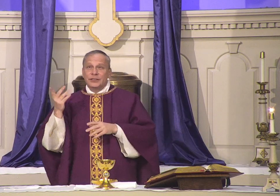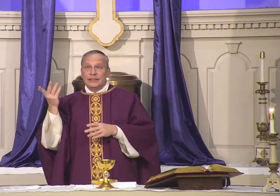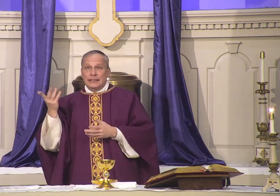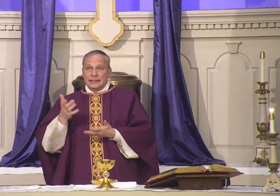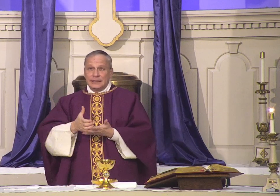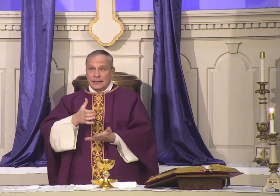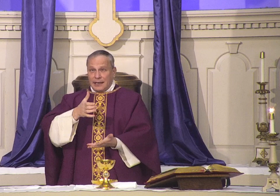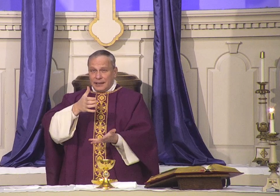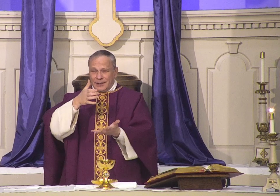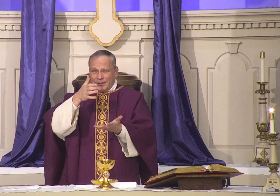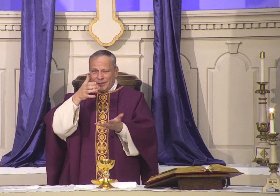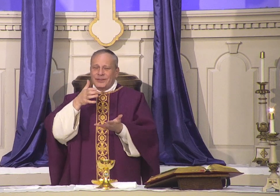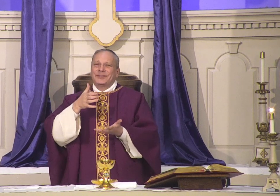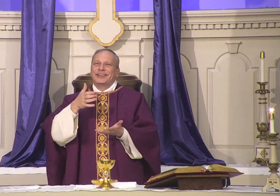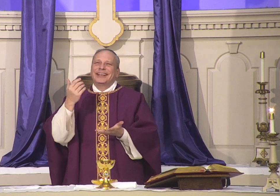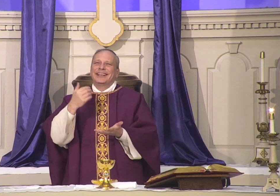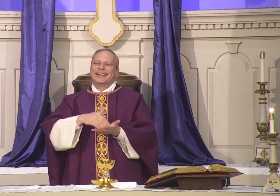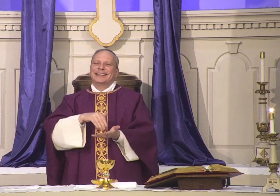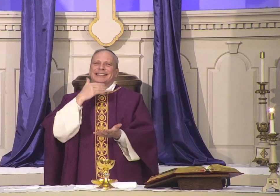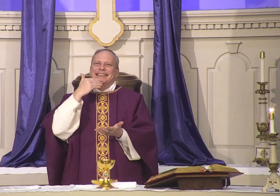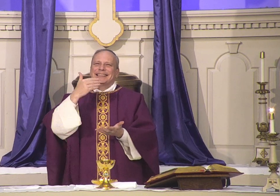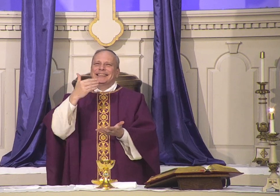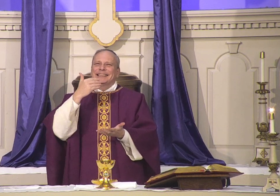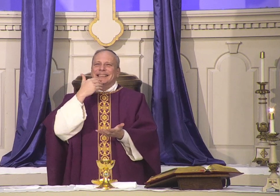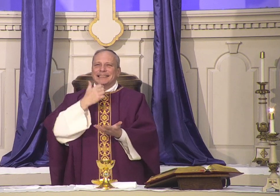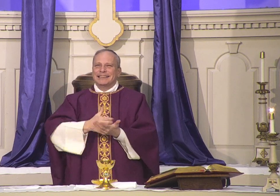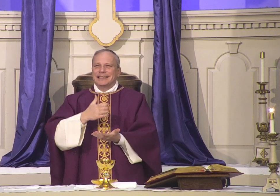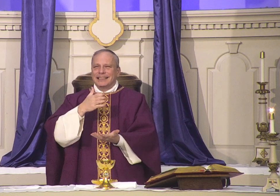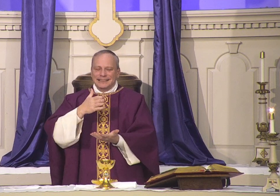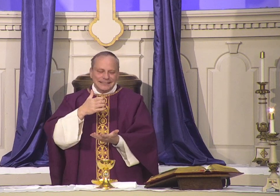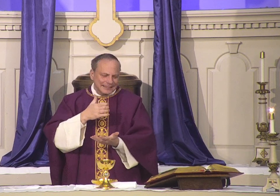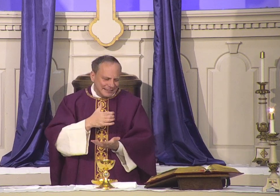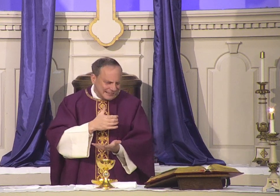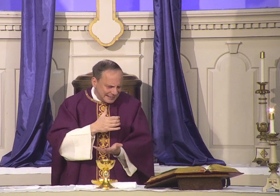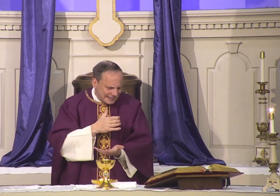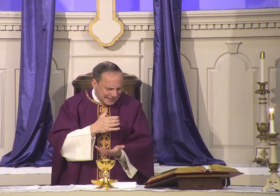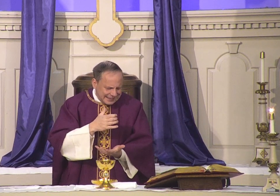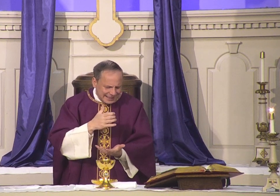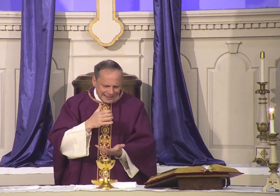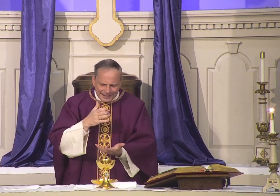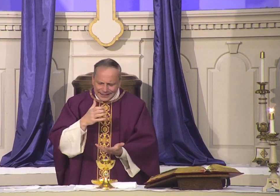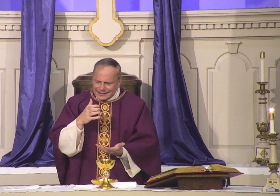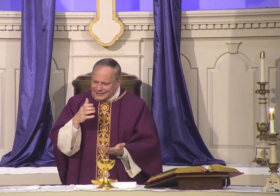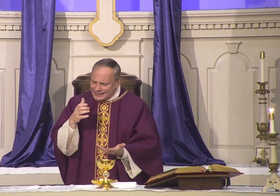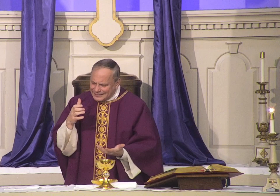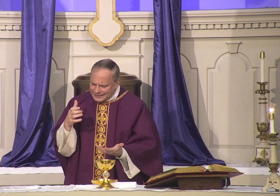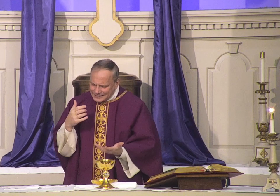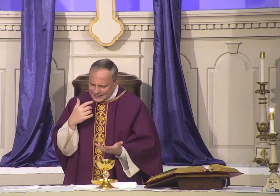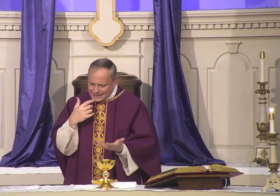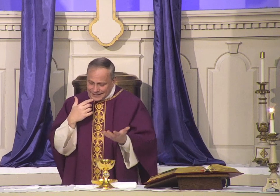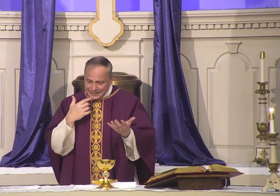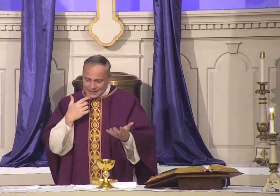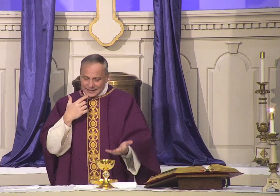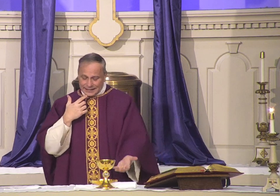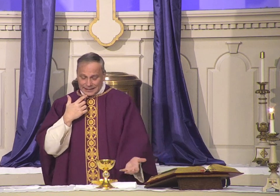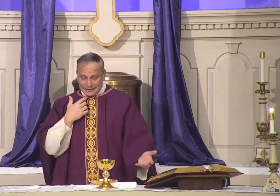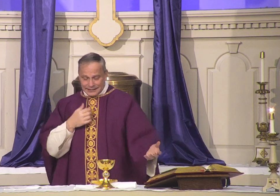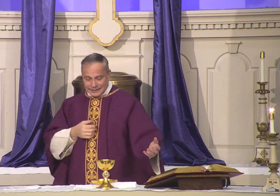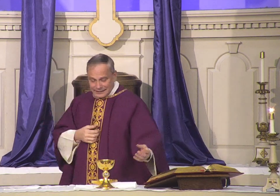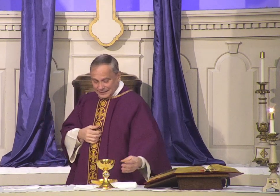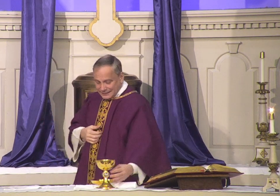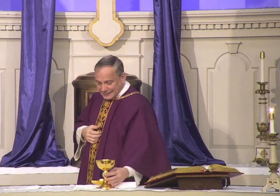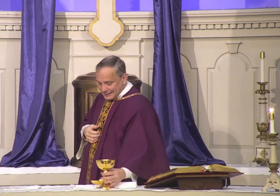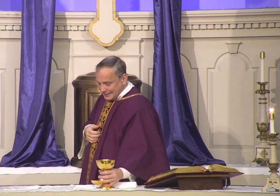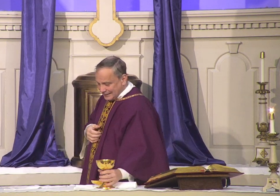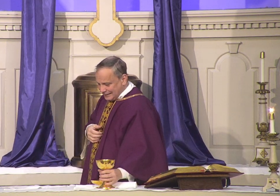In a similar way, when supper was ended, he took the chalice, and once more giving thanks, he gave it to his disciples,